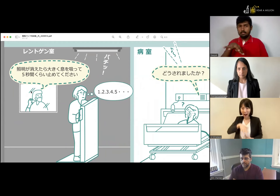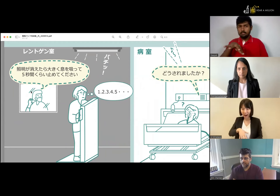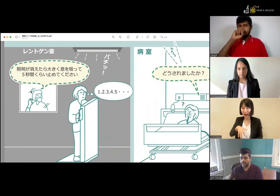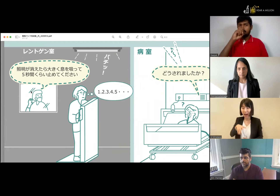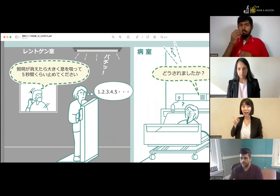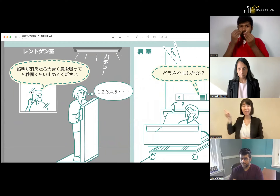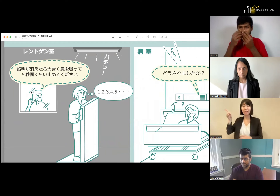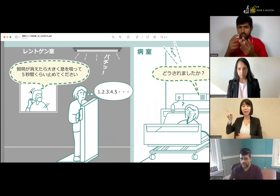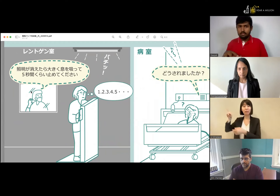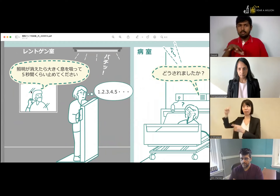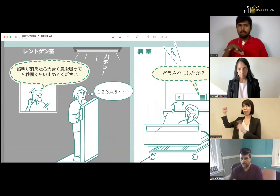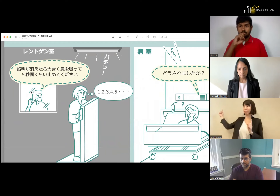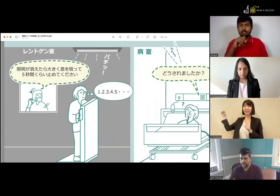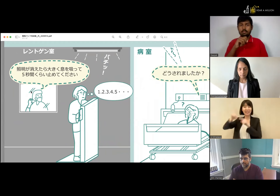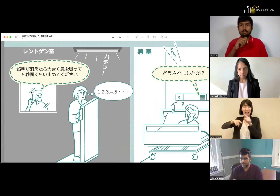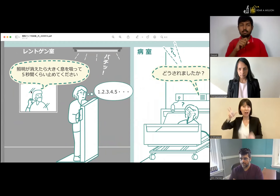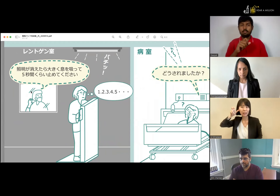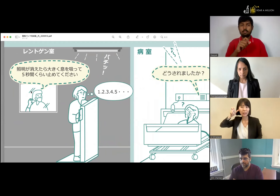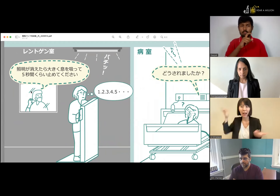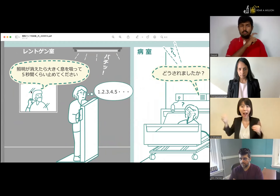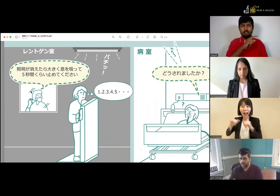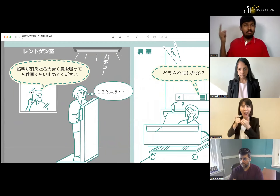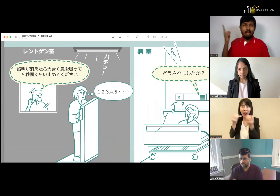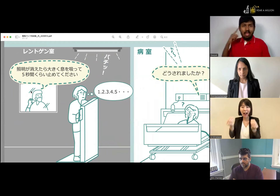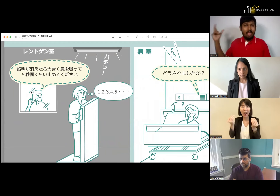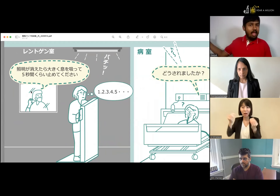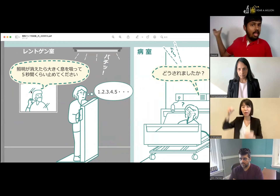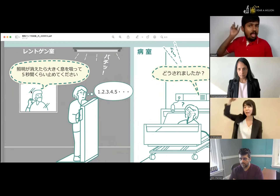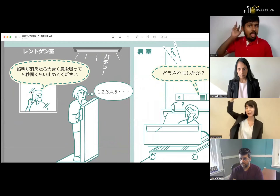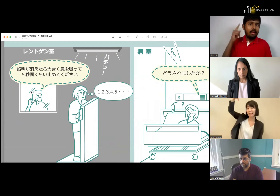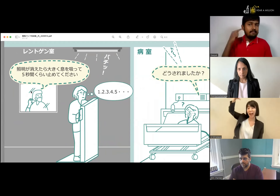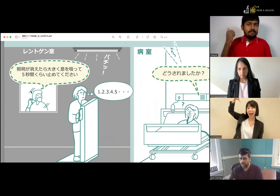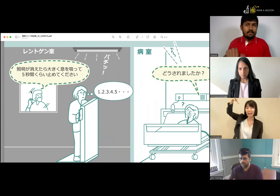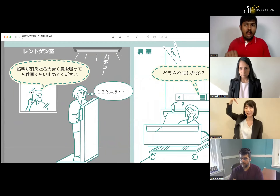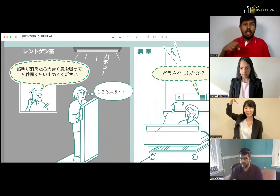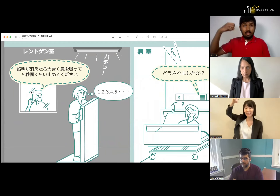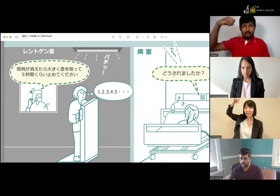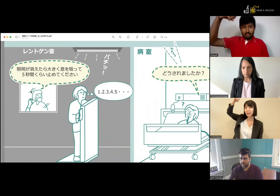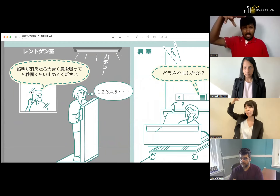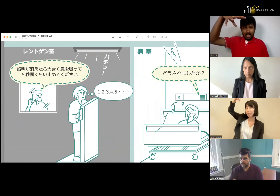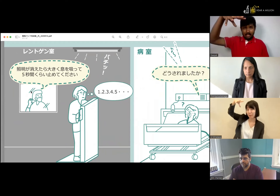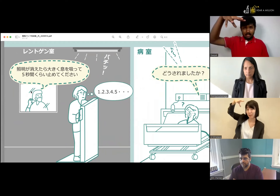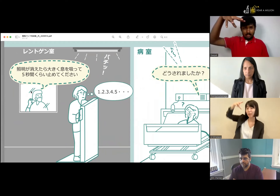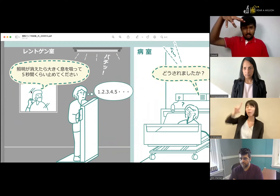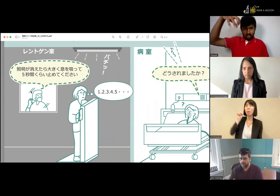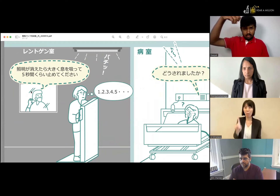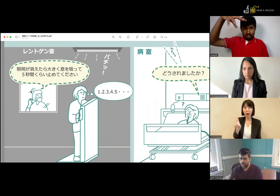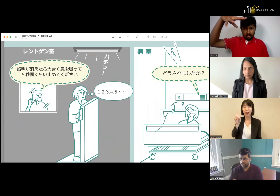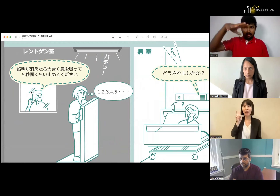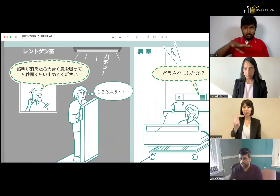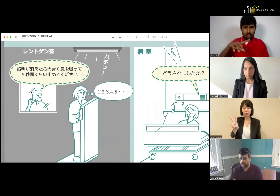The person is signing and asking to the deaf, I mean, telling the deaf person that, doctor is speaking to the